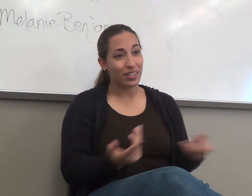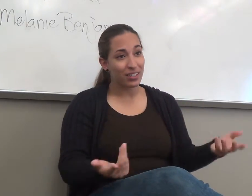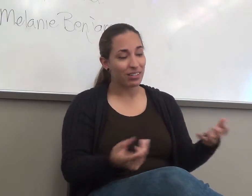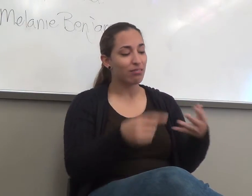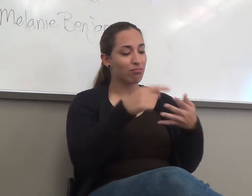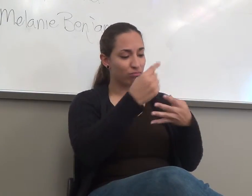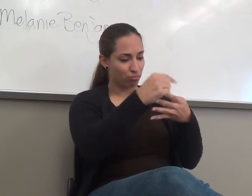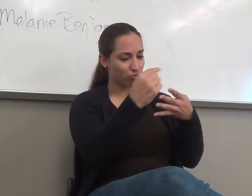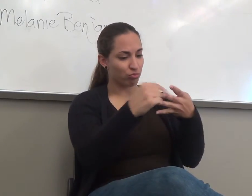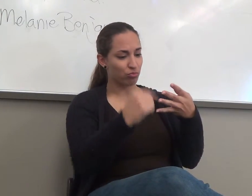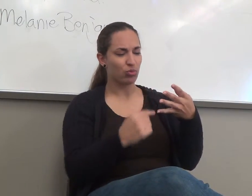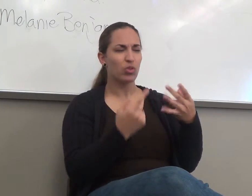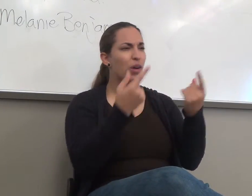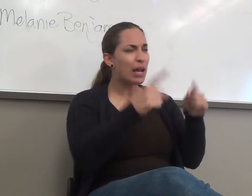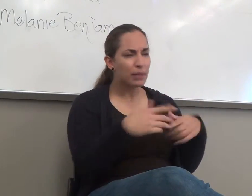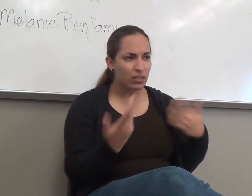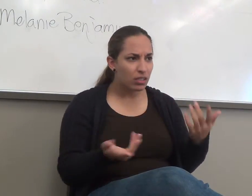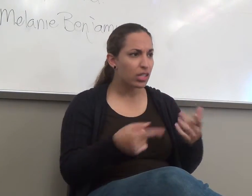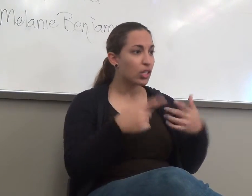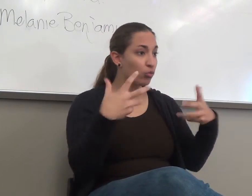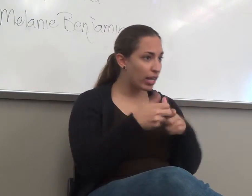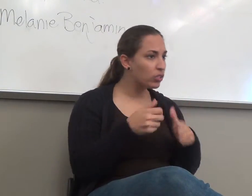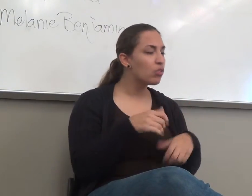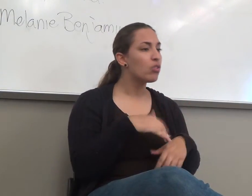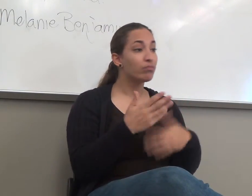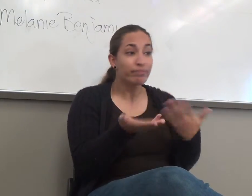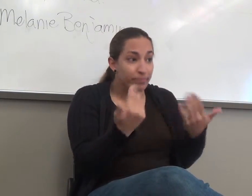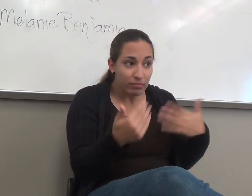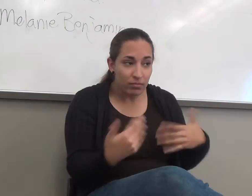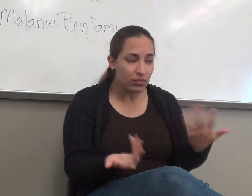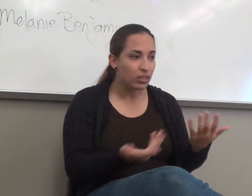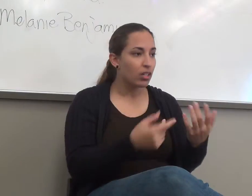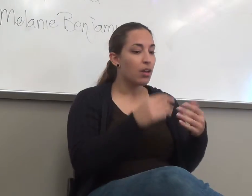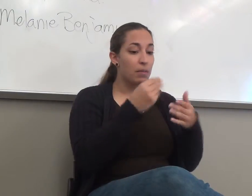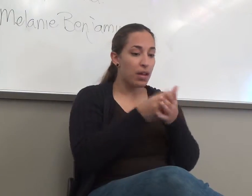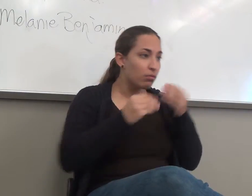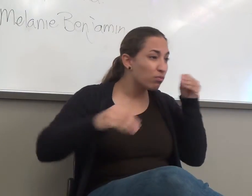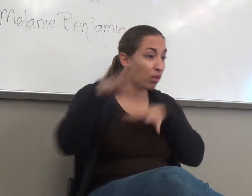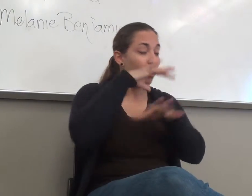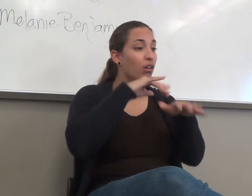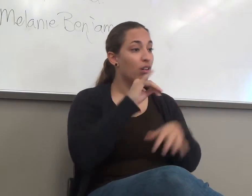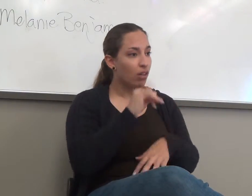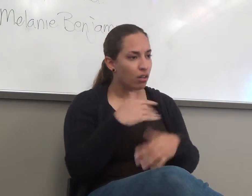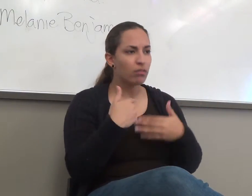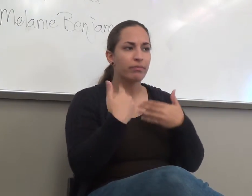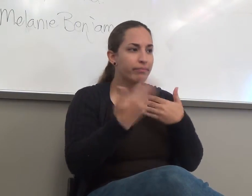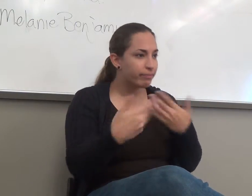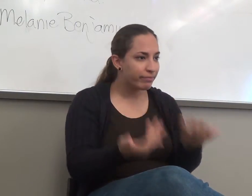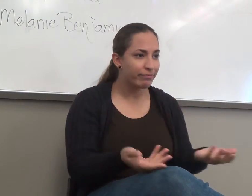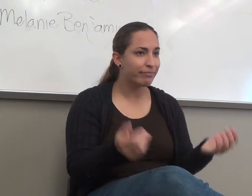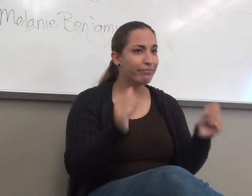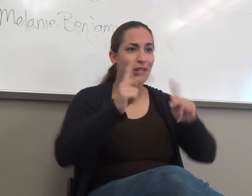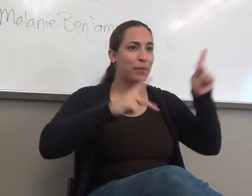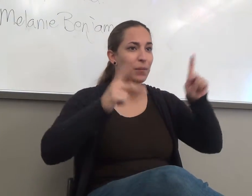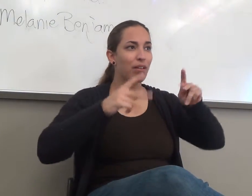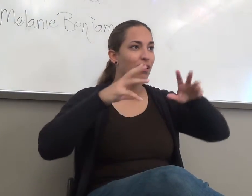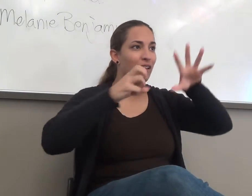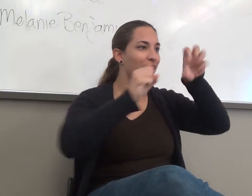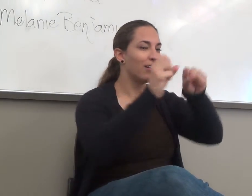It crashed. All this money went on the highway. All these people. If you had been there, would you